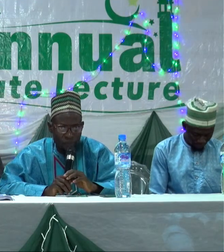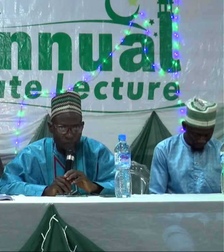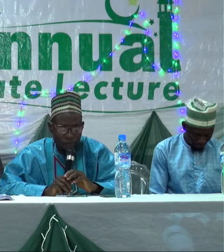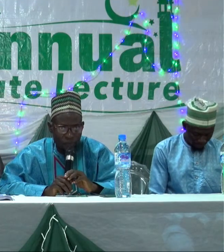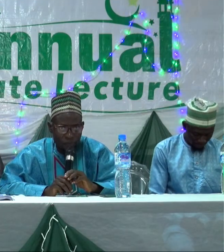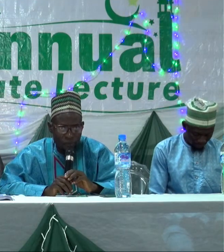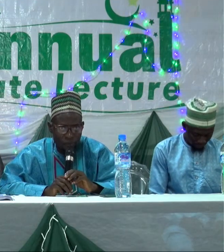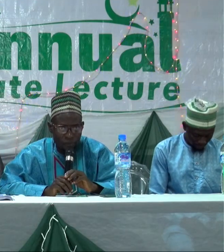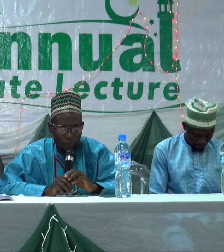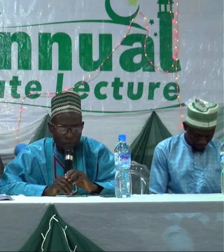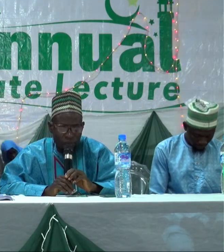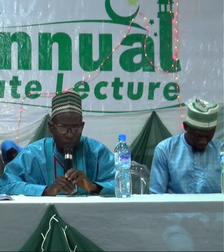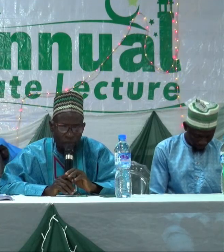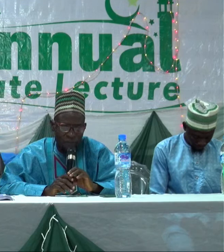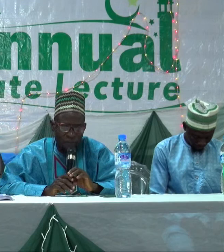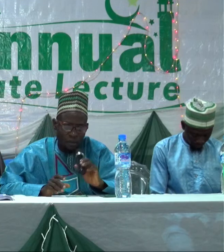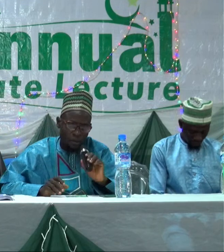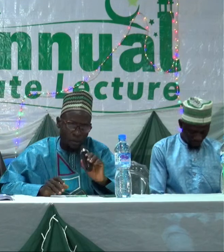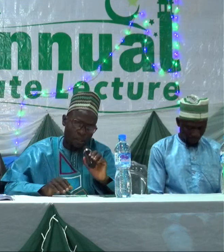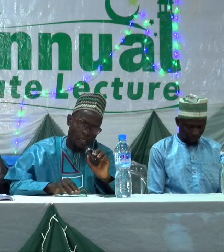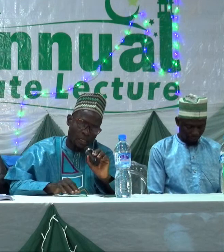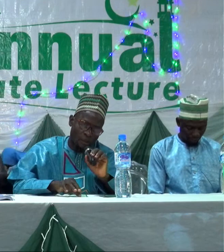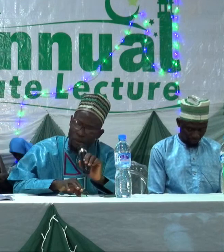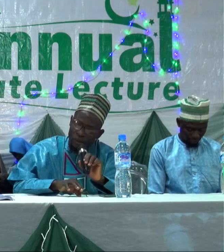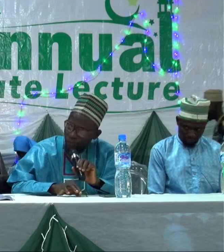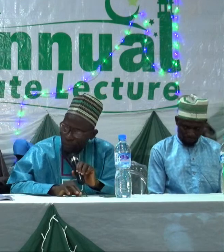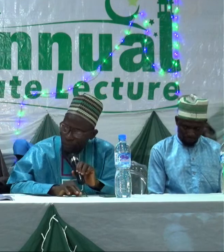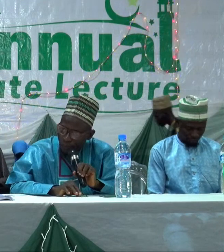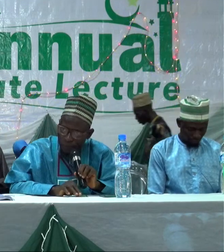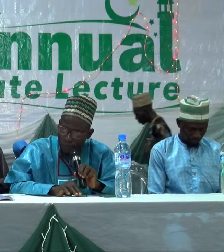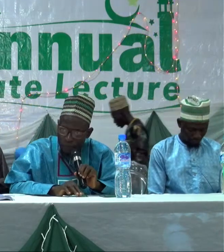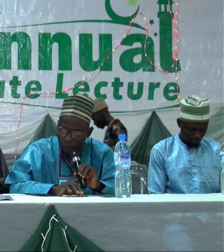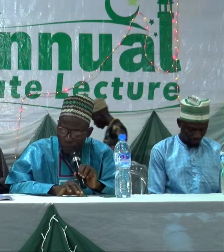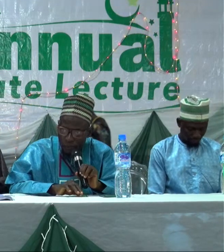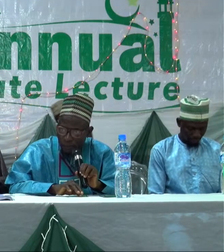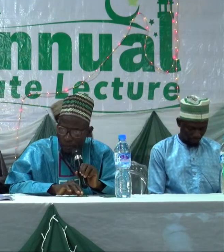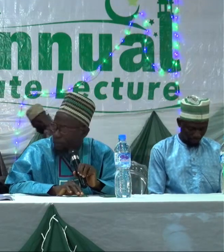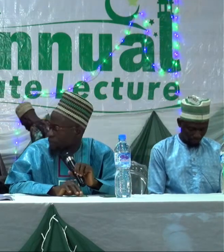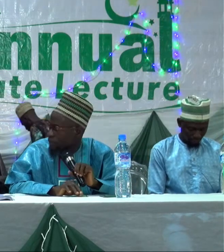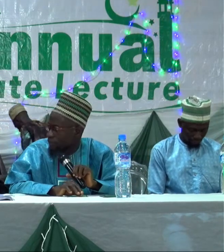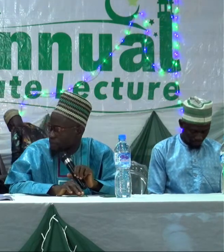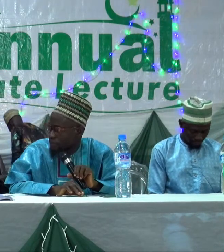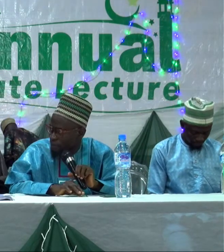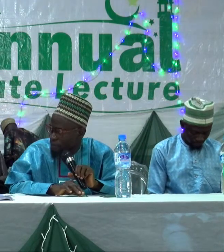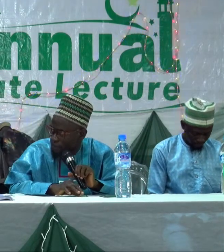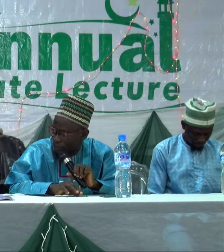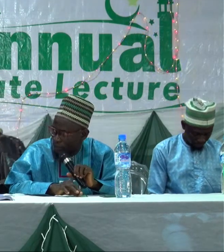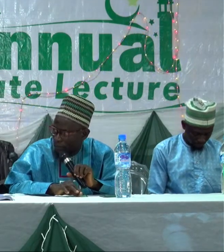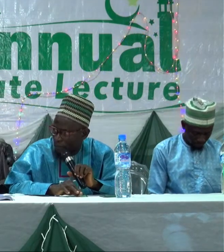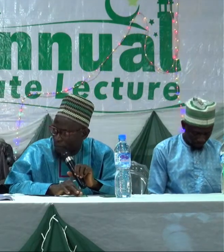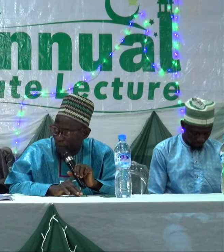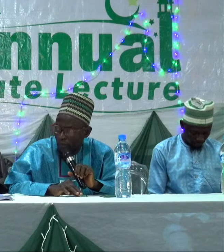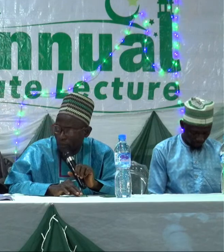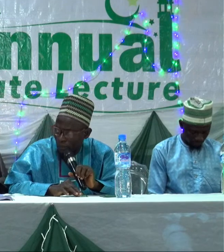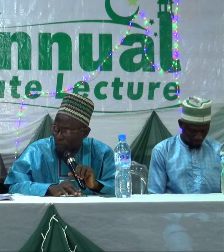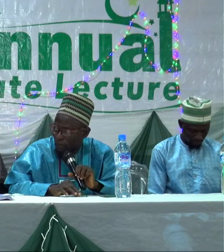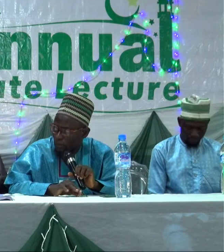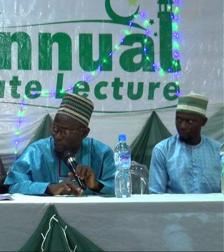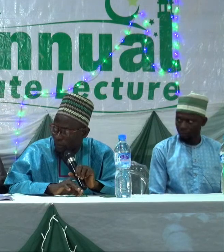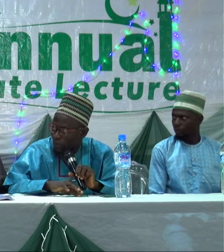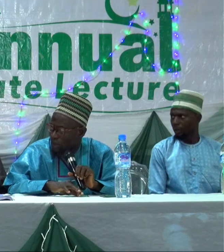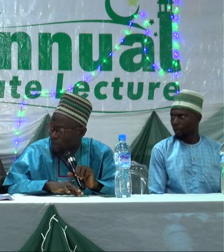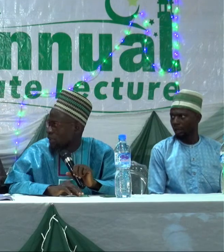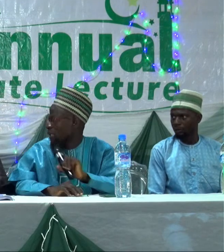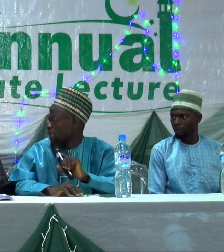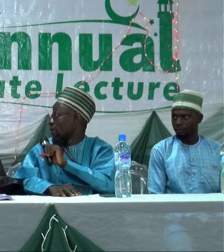tẹ́níkálukú wa ti wá ọlọ́run ajá àfẹ́ ní déètì aburú. Mo ń lọ sí annual lecture àwọn TMC. Sẹlẹ̀ láburú májò sẹlẹ̀ sẹ́ni kankan